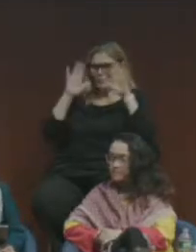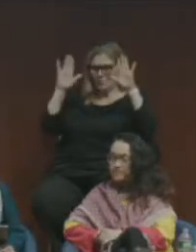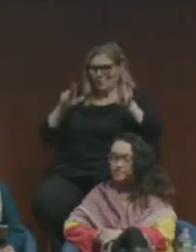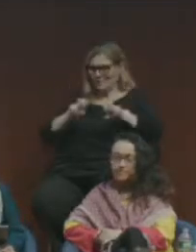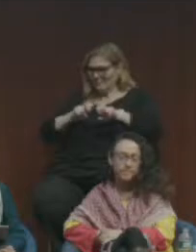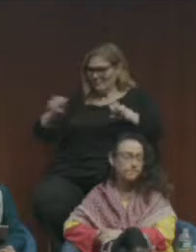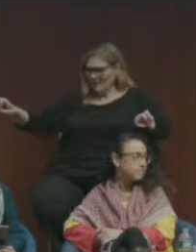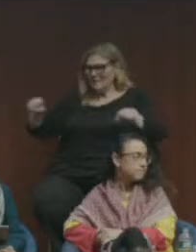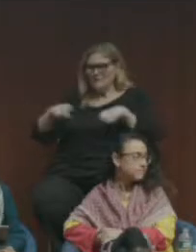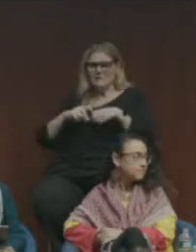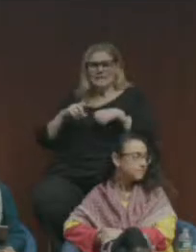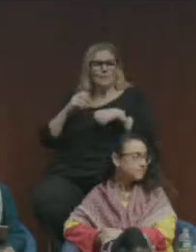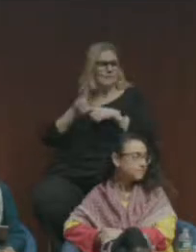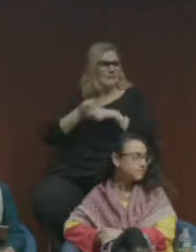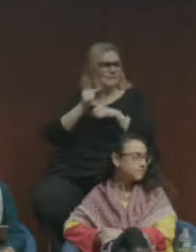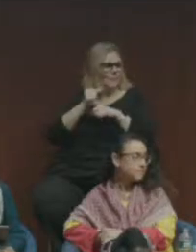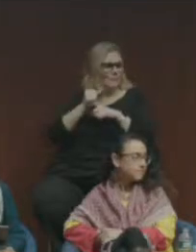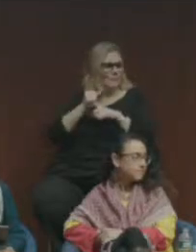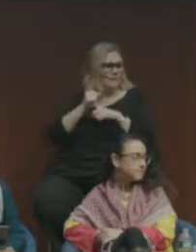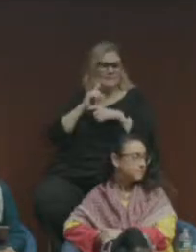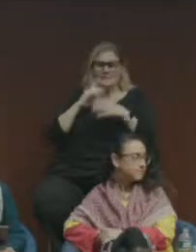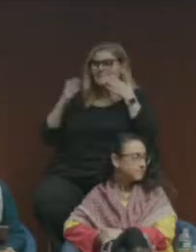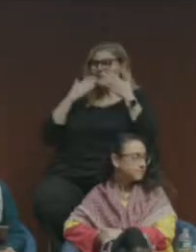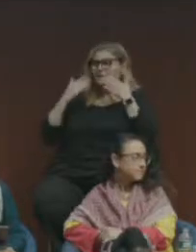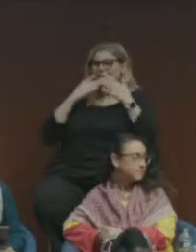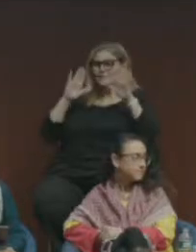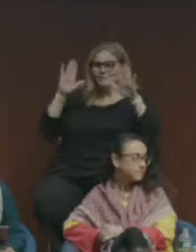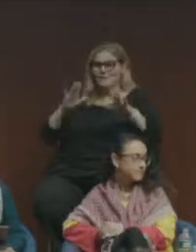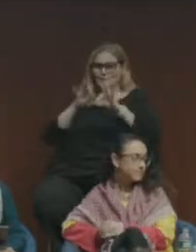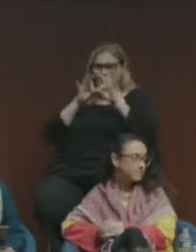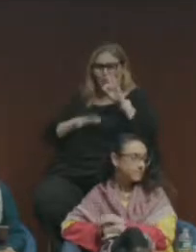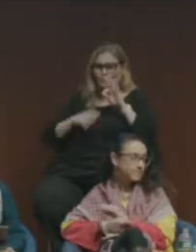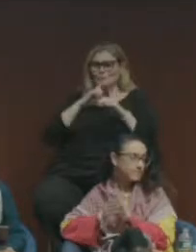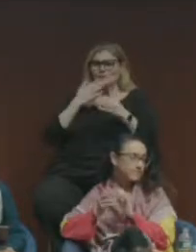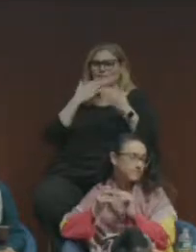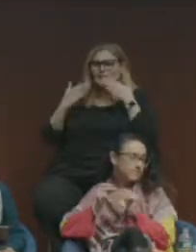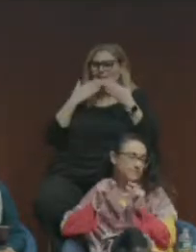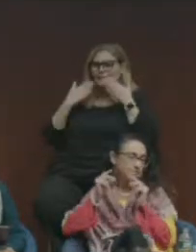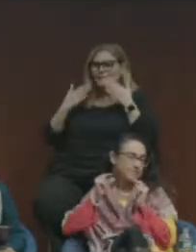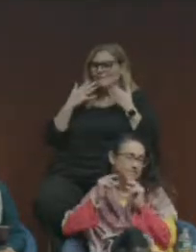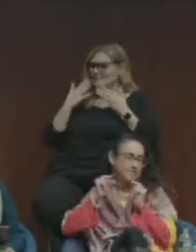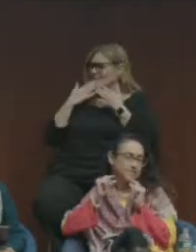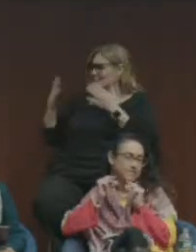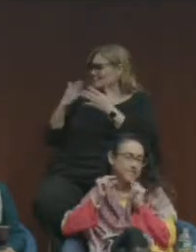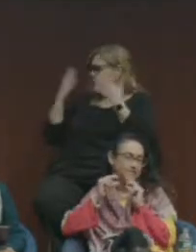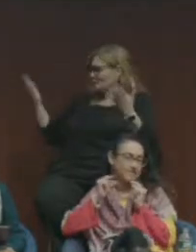wonderful panelists and want to take a moment to also thank our incredible interpreters.